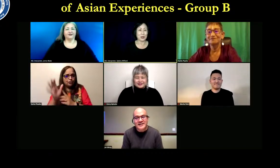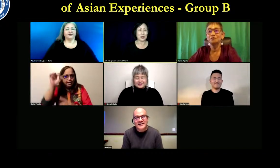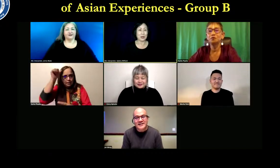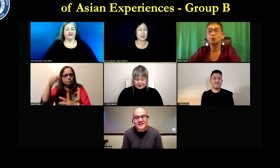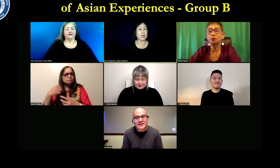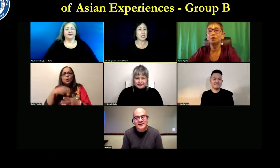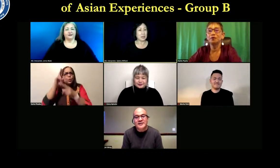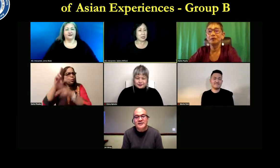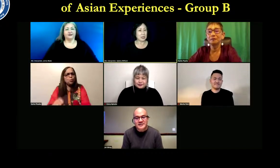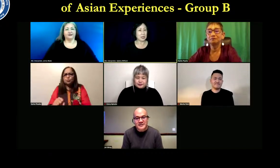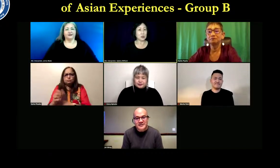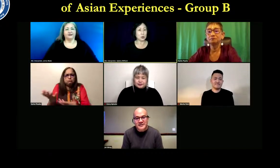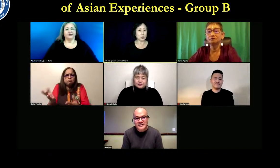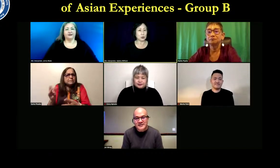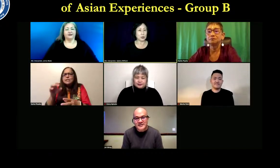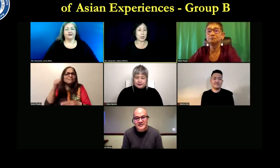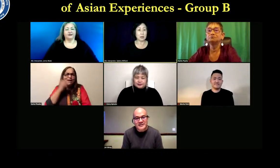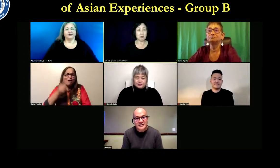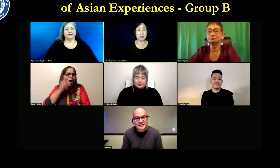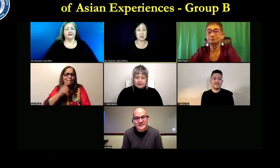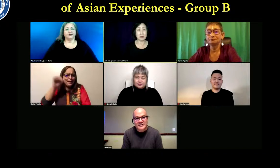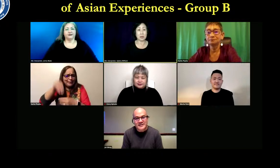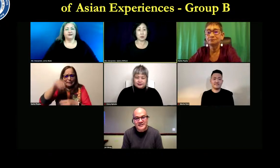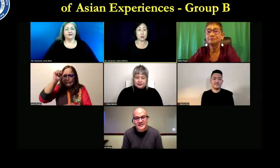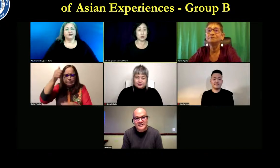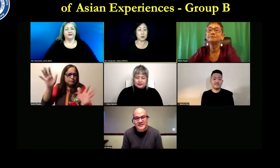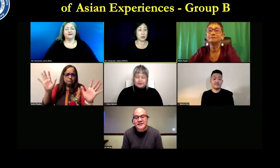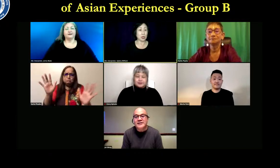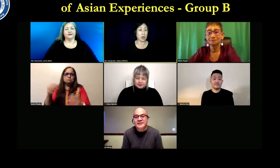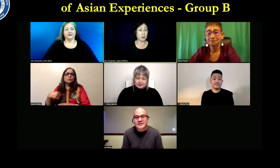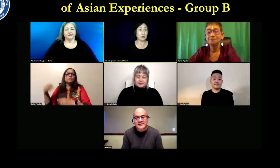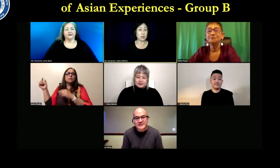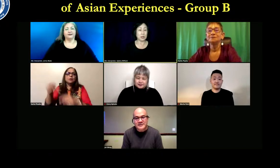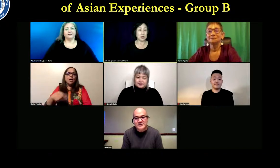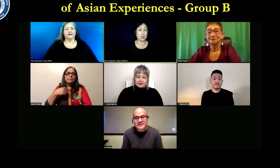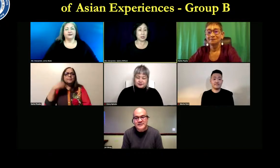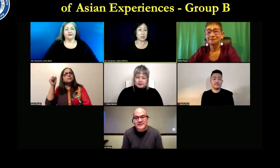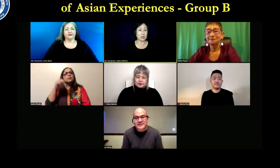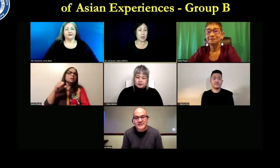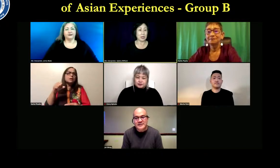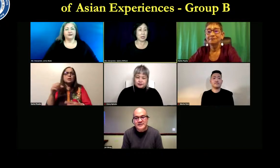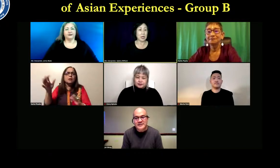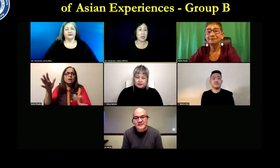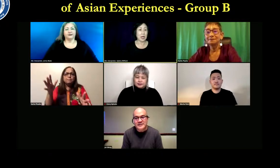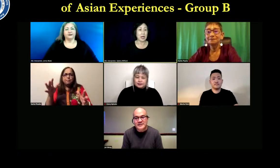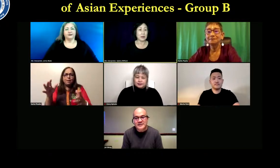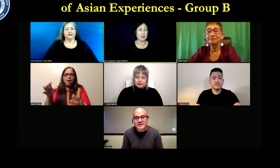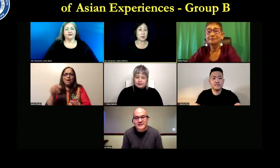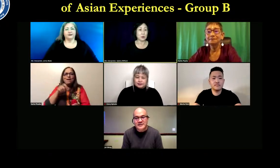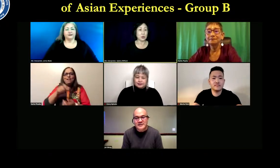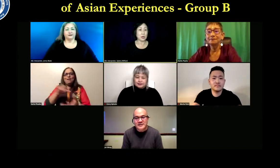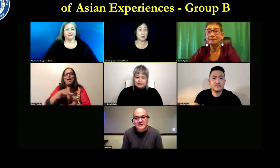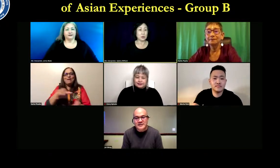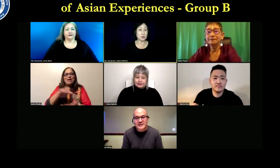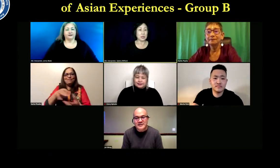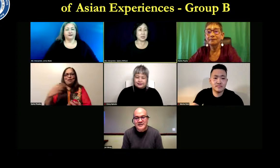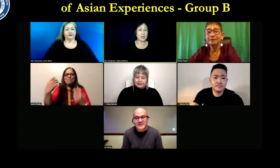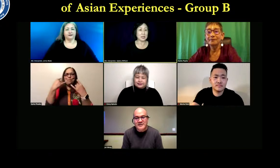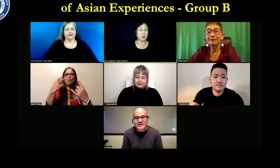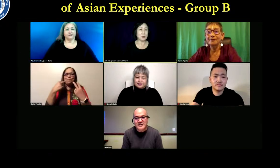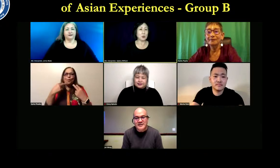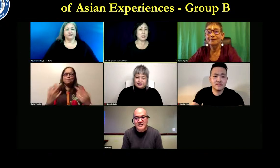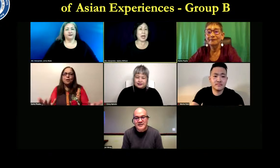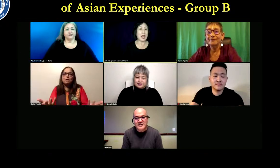know, in India, it's a cultural thing and it's something I'm used to. It's very common in India to see that. And then when you come to the